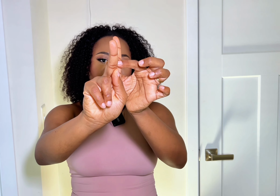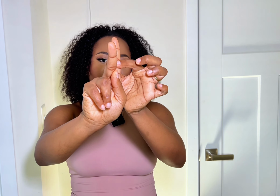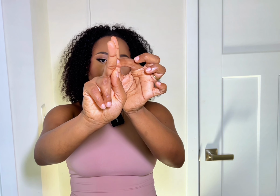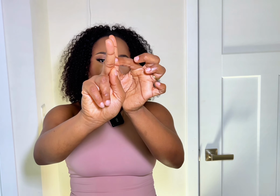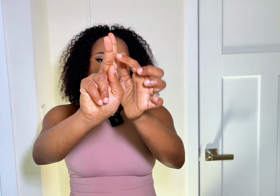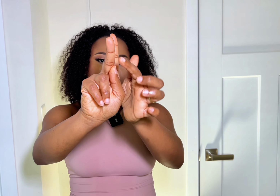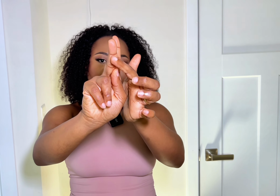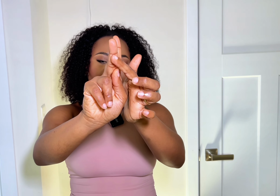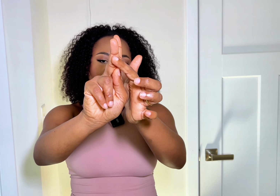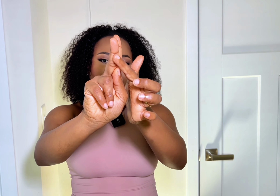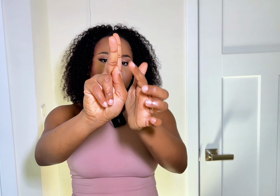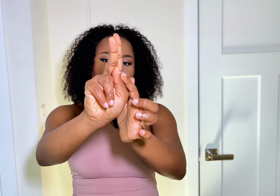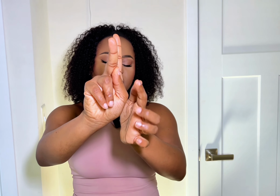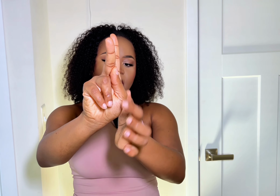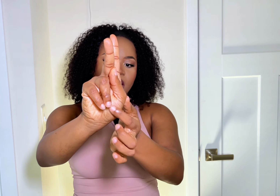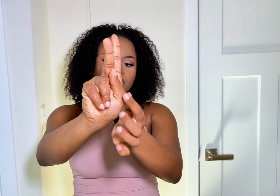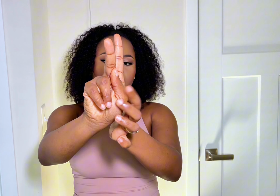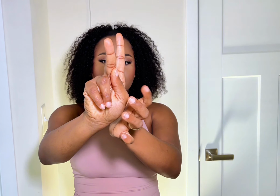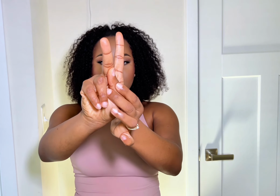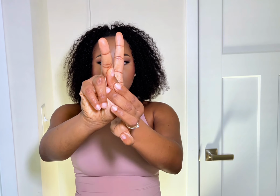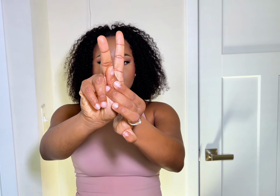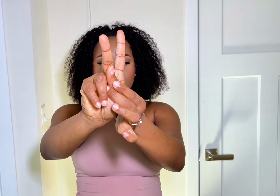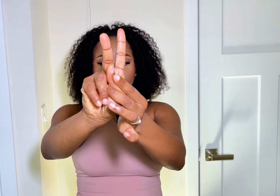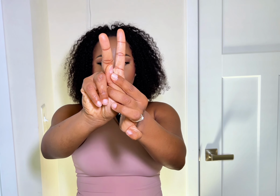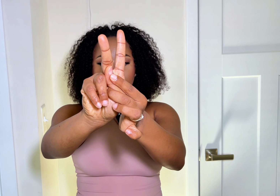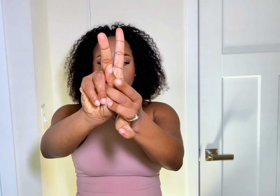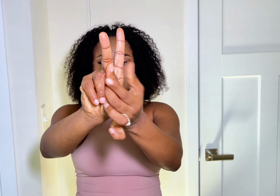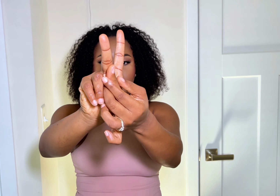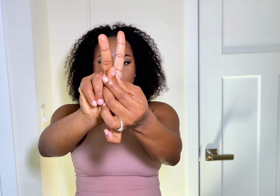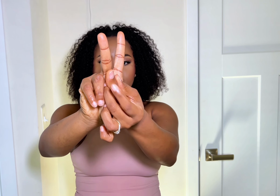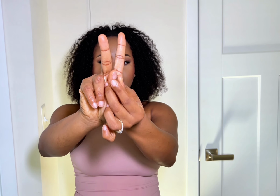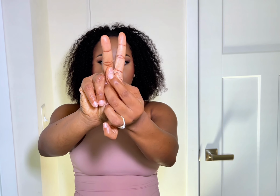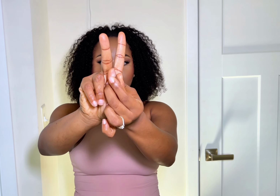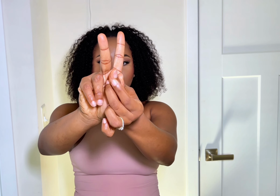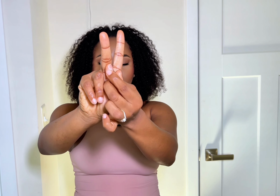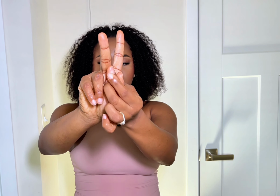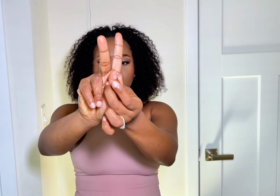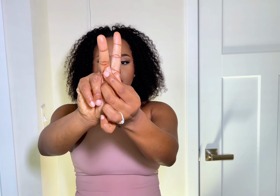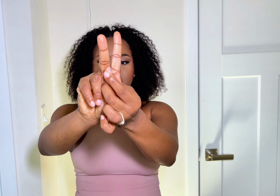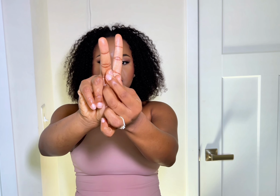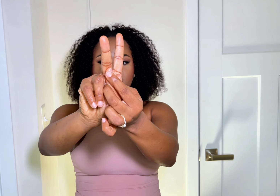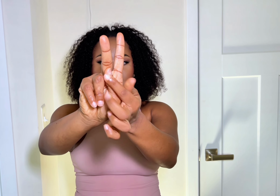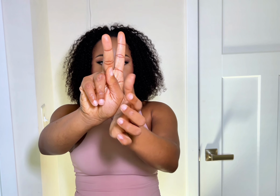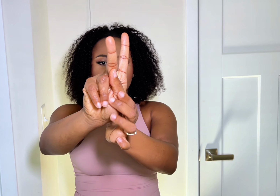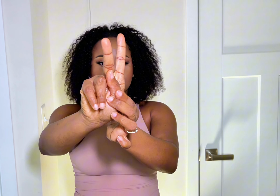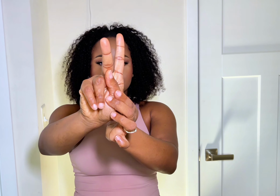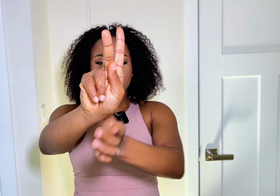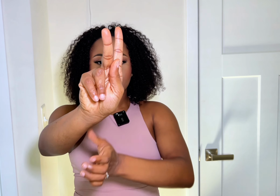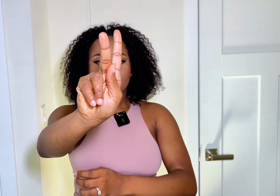your index and your middle finger outward, then you have your thumb touching your middle finger like this.